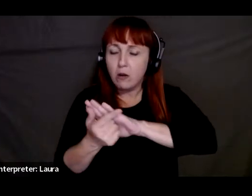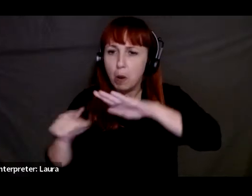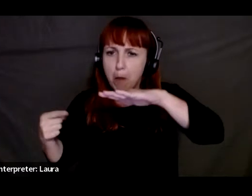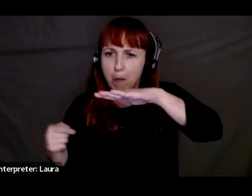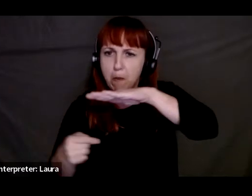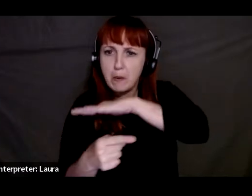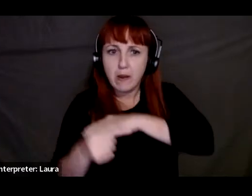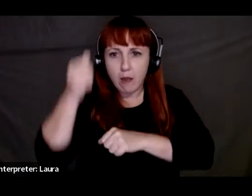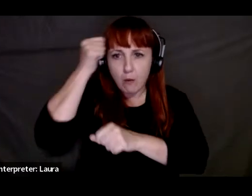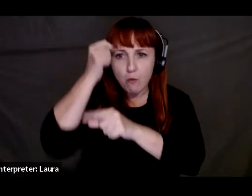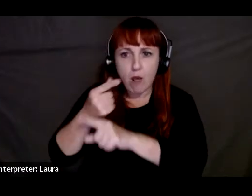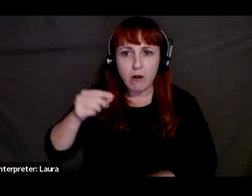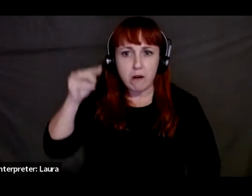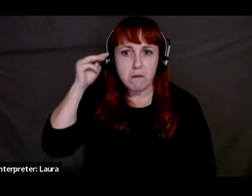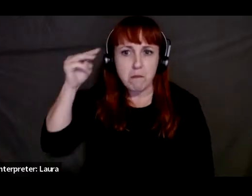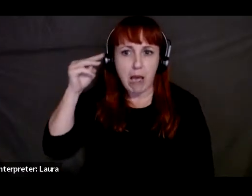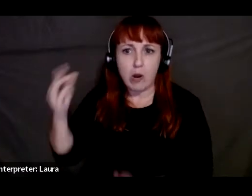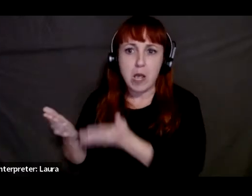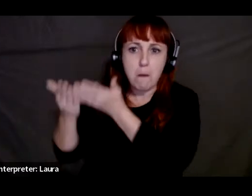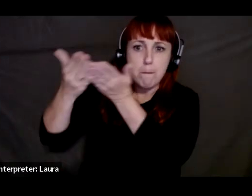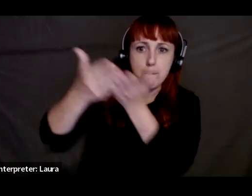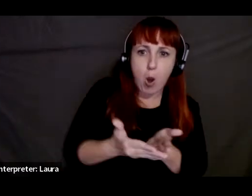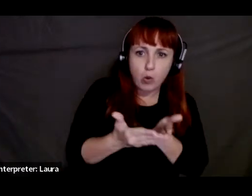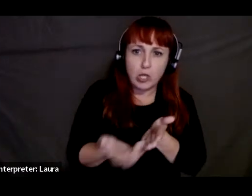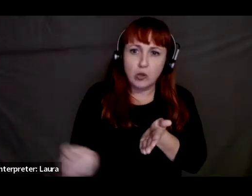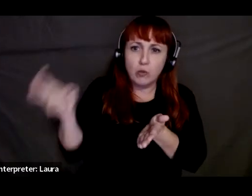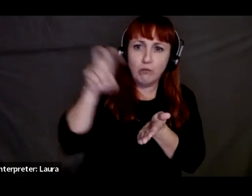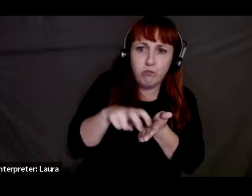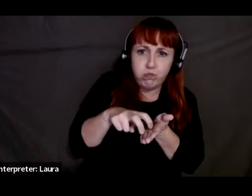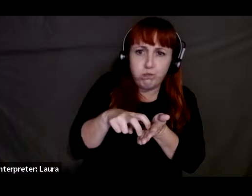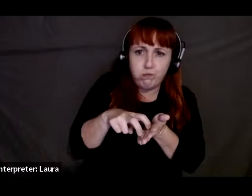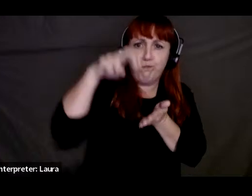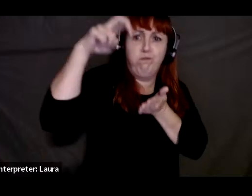Our brothers from Maui gave us the boat to jump off